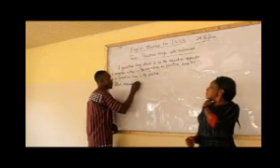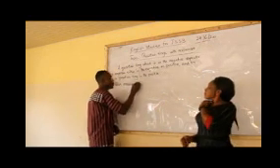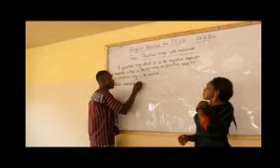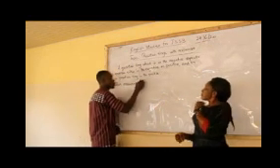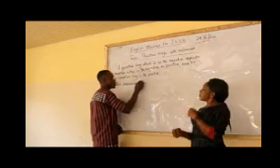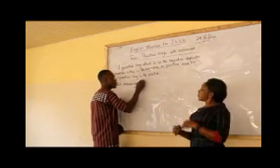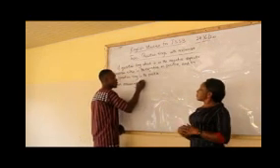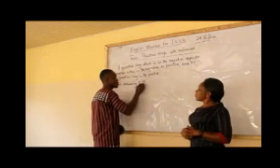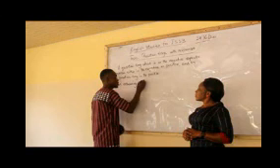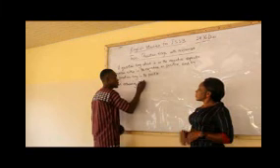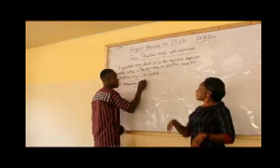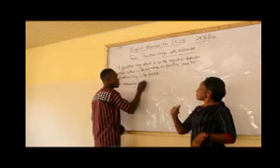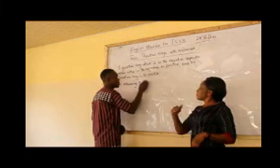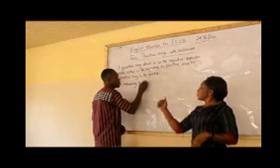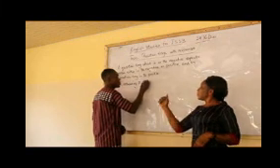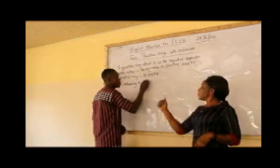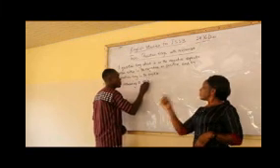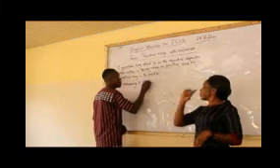a question